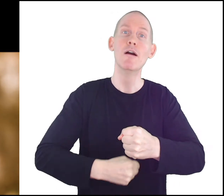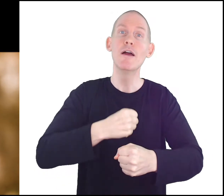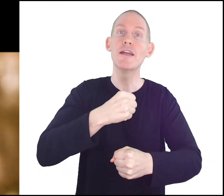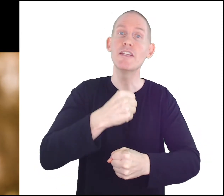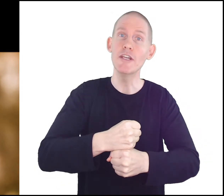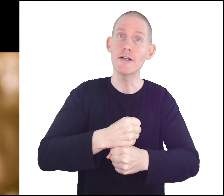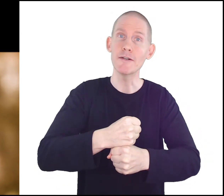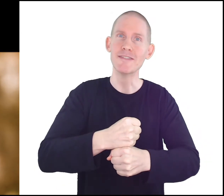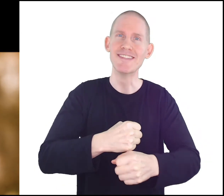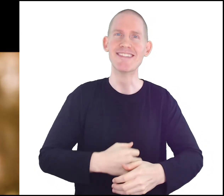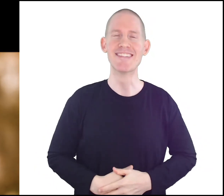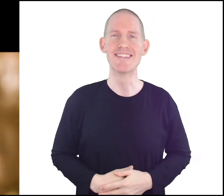Year.